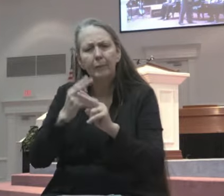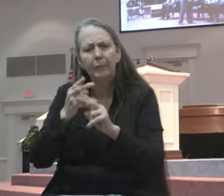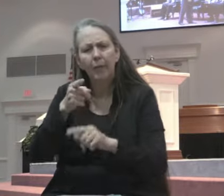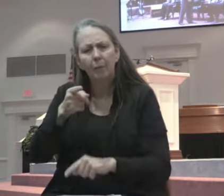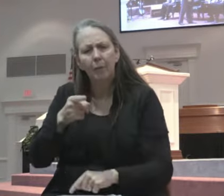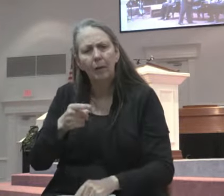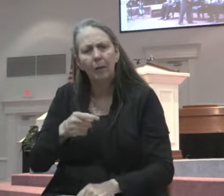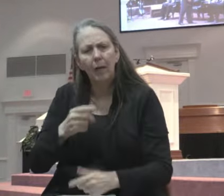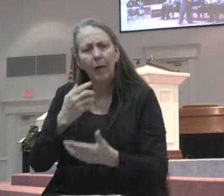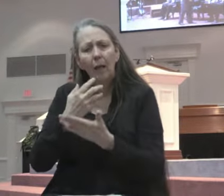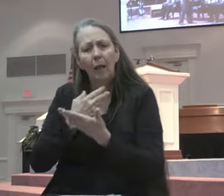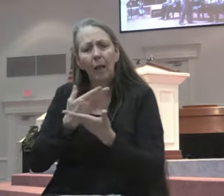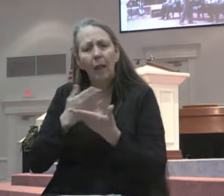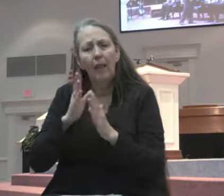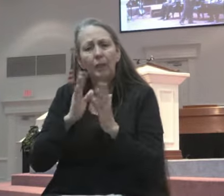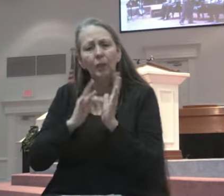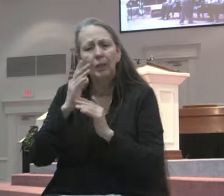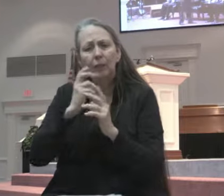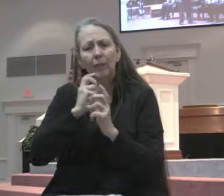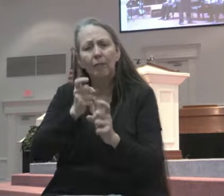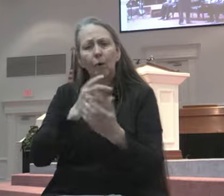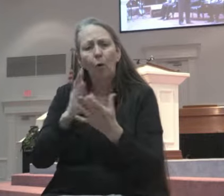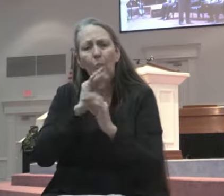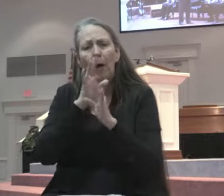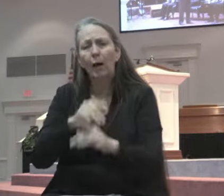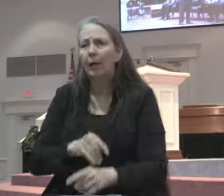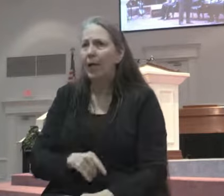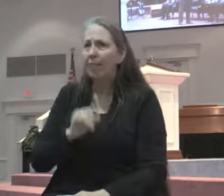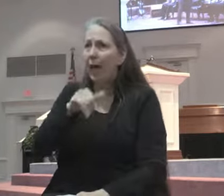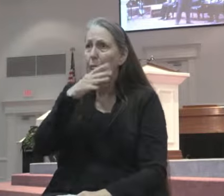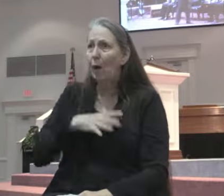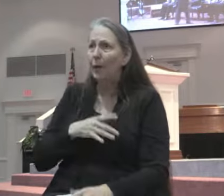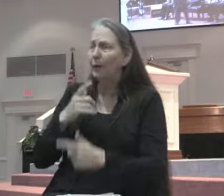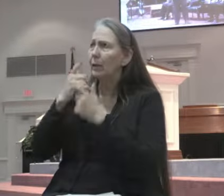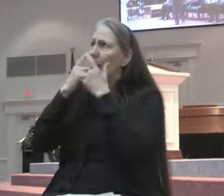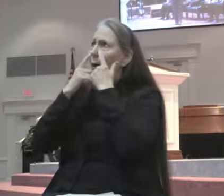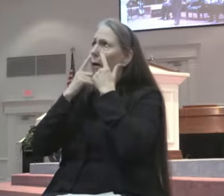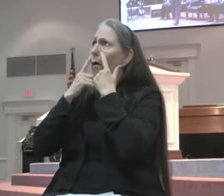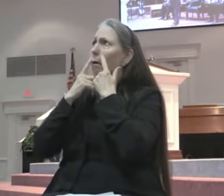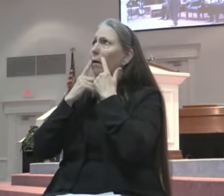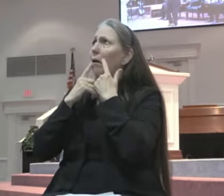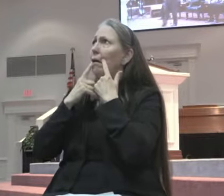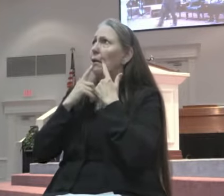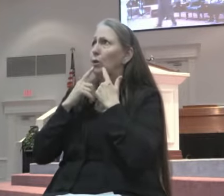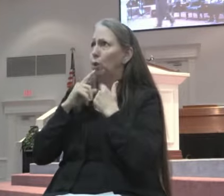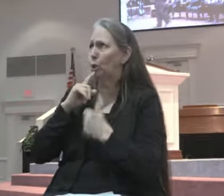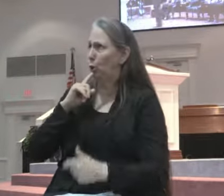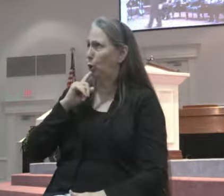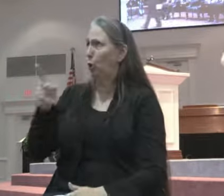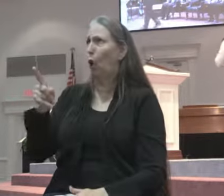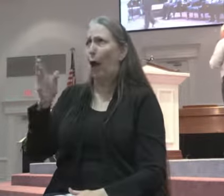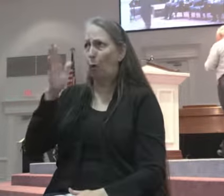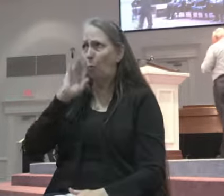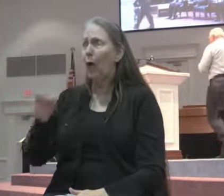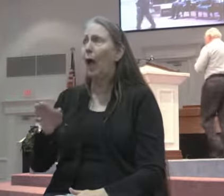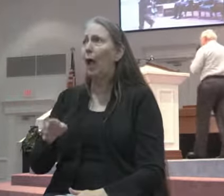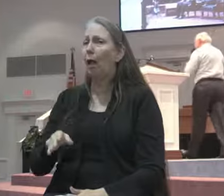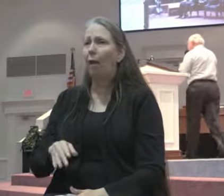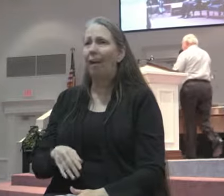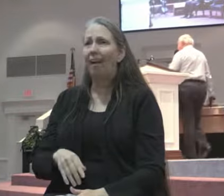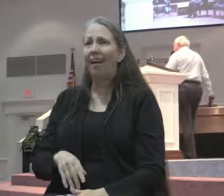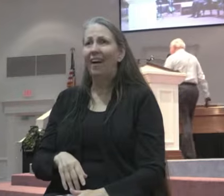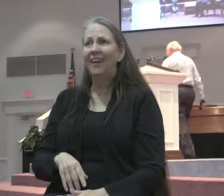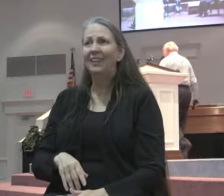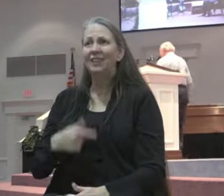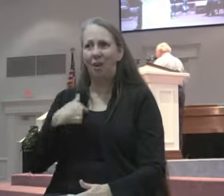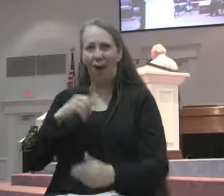baptized in Jesus' name and let God fill you with the Holy Ghost? Tears start running down her face. She said, you better believe it, I will. So I taught